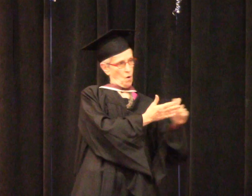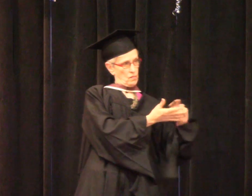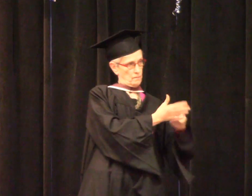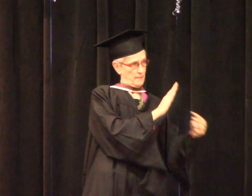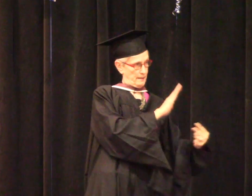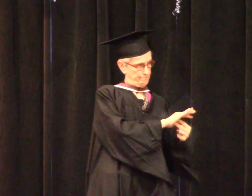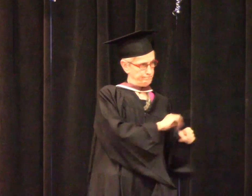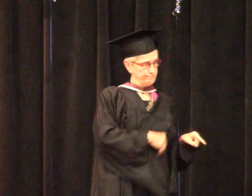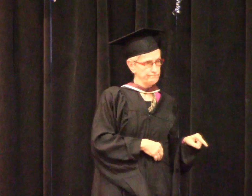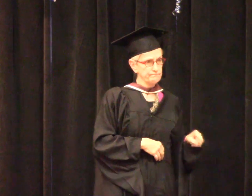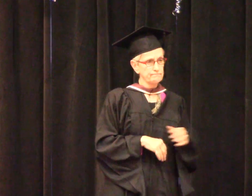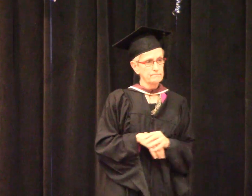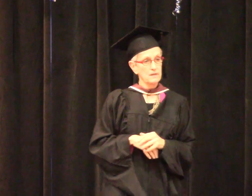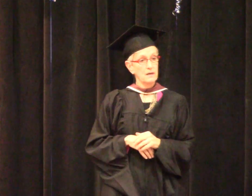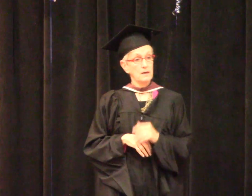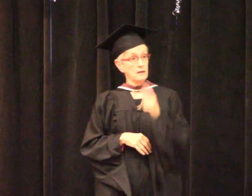I do understand what the author means.